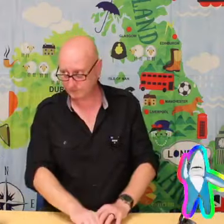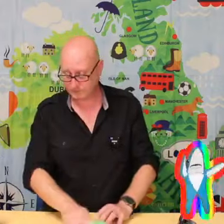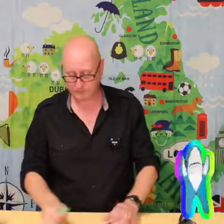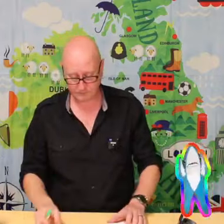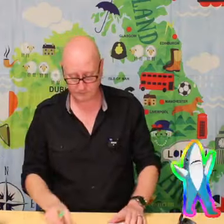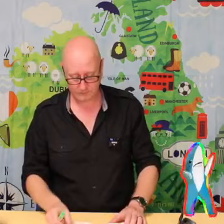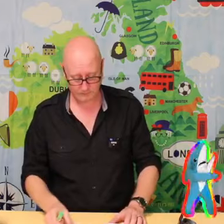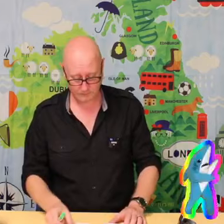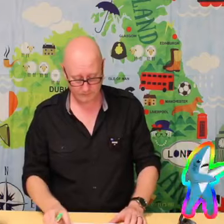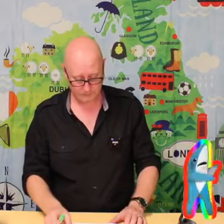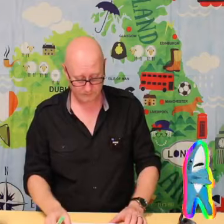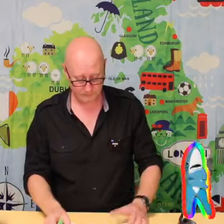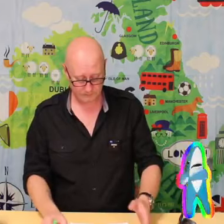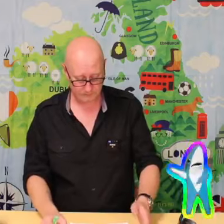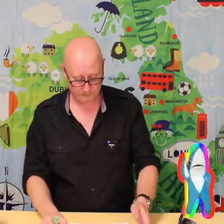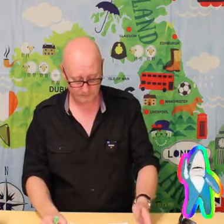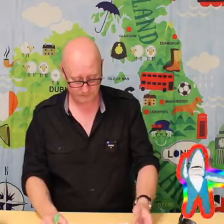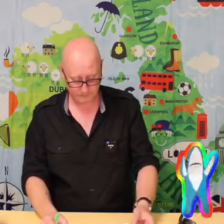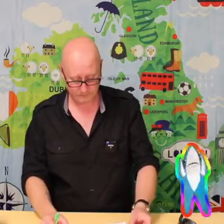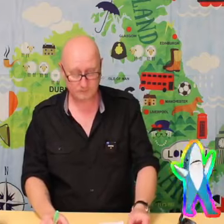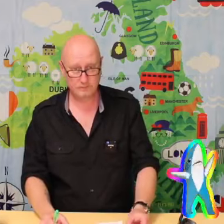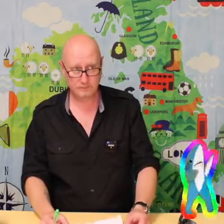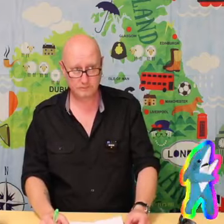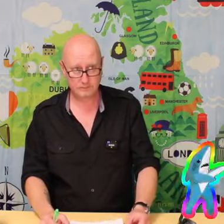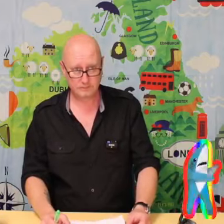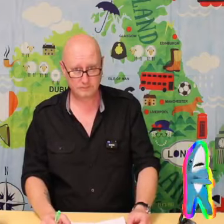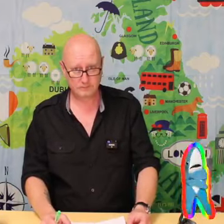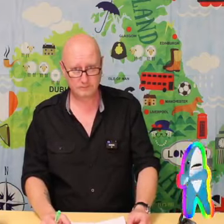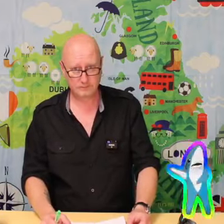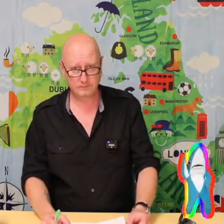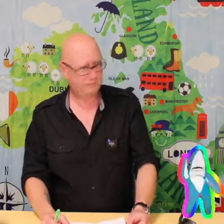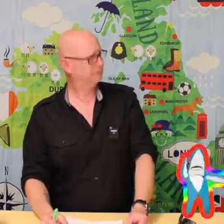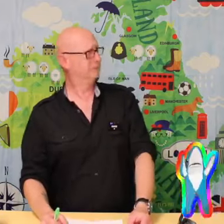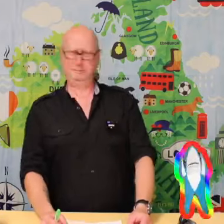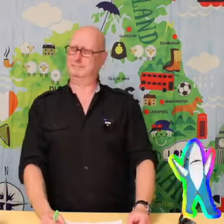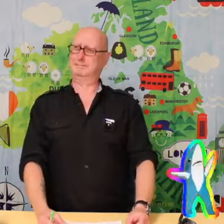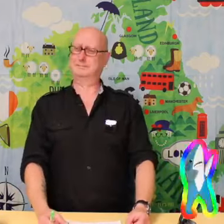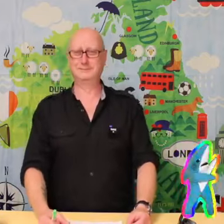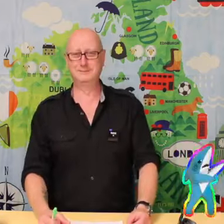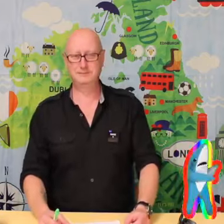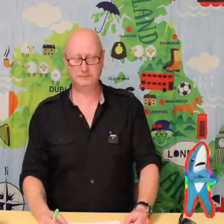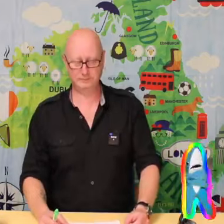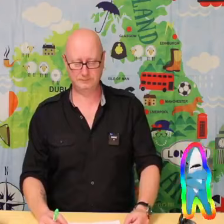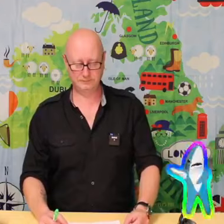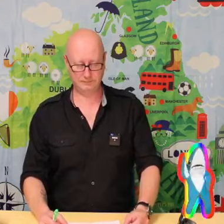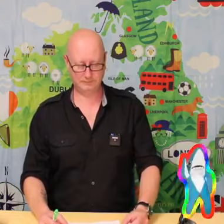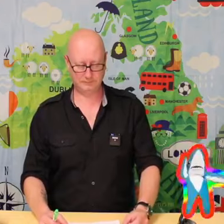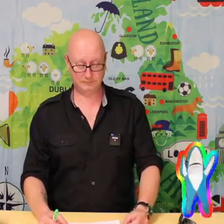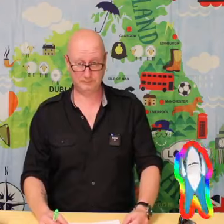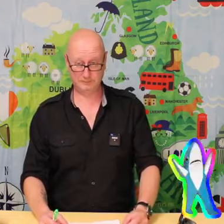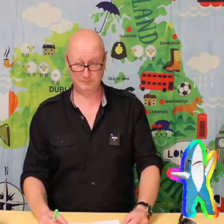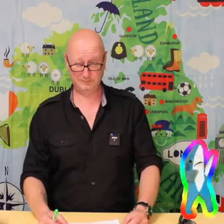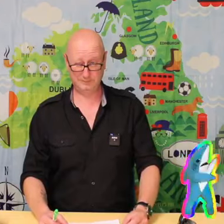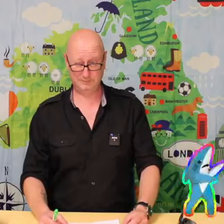Tom's saying, Helen, you should take a look at the letter which I found in my pigeonhole today. The letter is from a firm called Wedlick Big